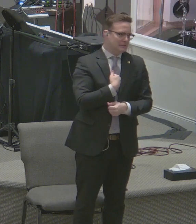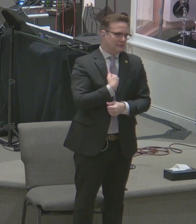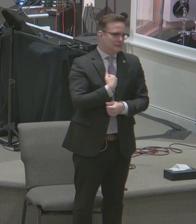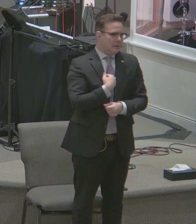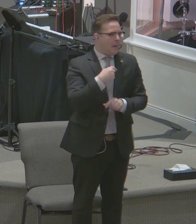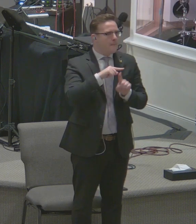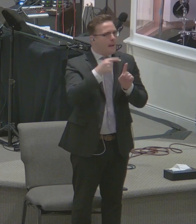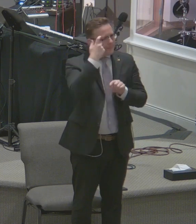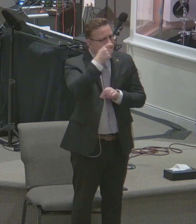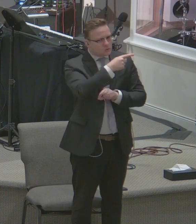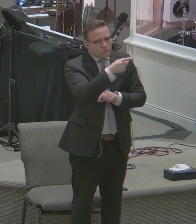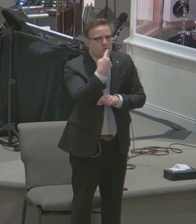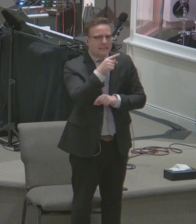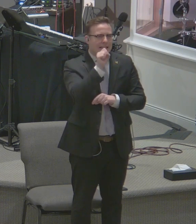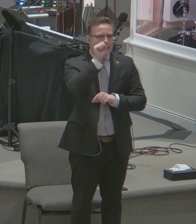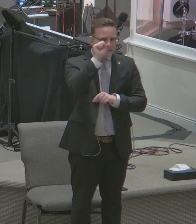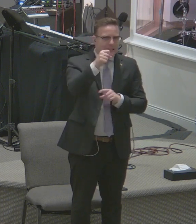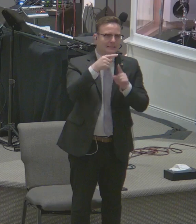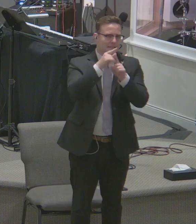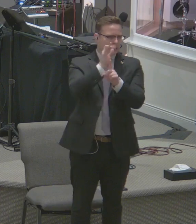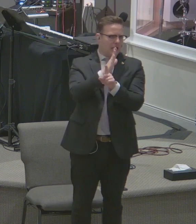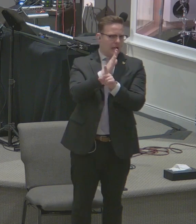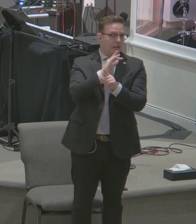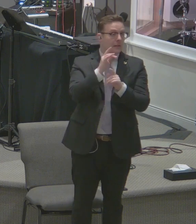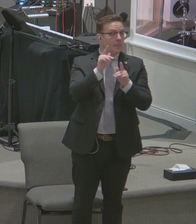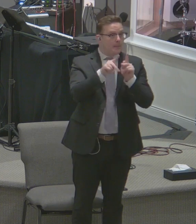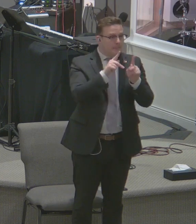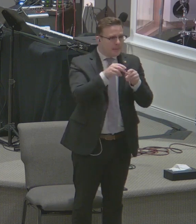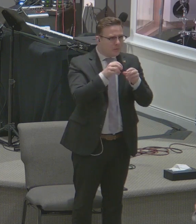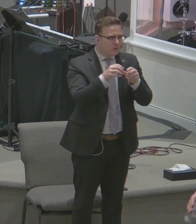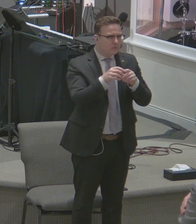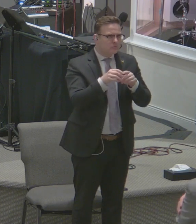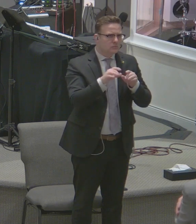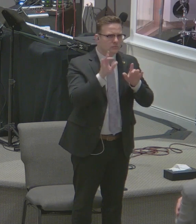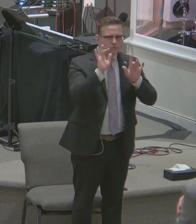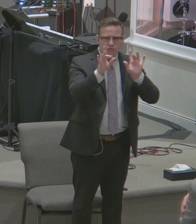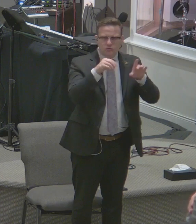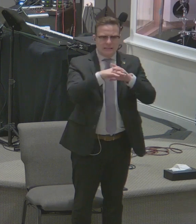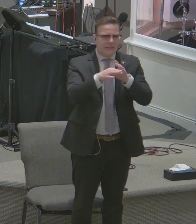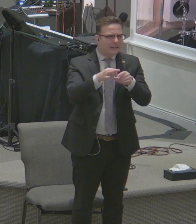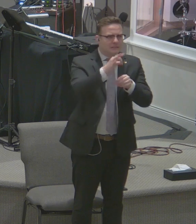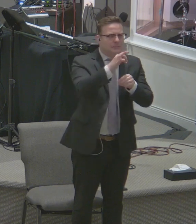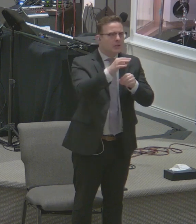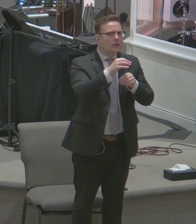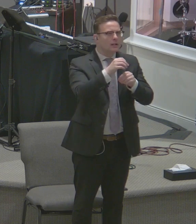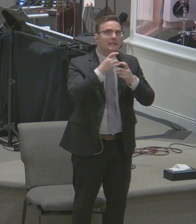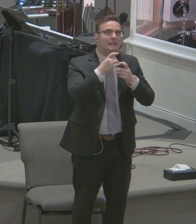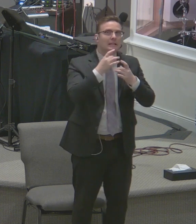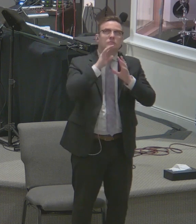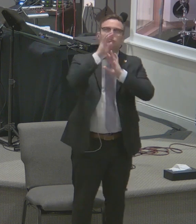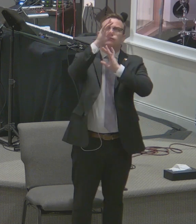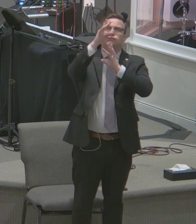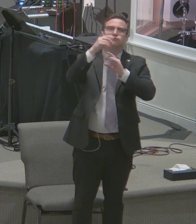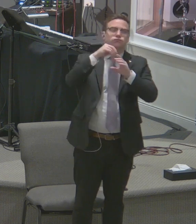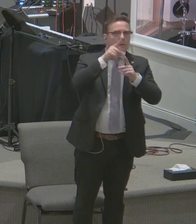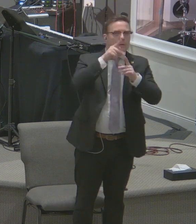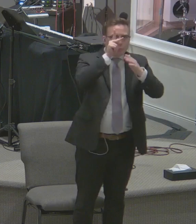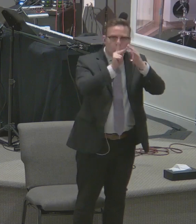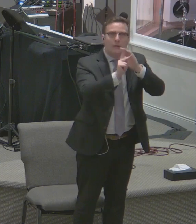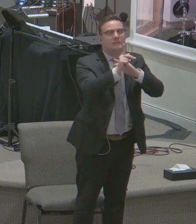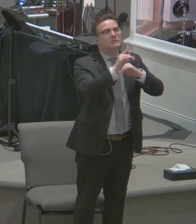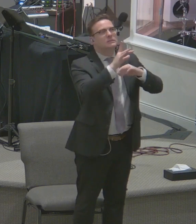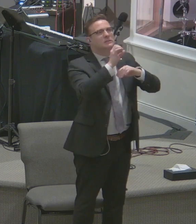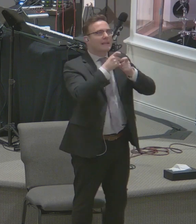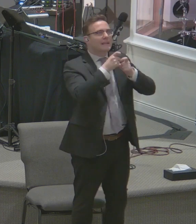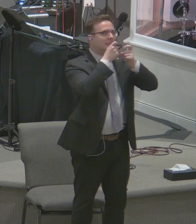yes. People moving in the gifts of the Spirit. I mean, it happens all the time. There are prophecies,